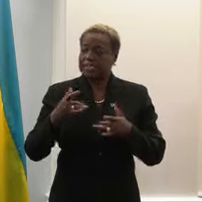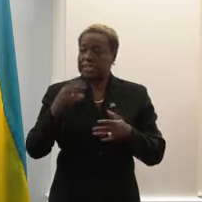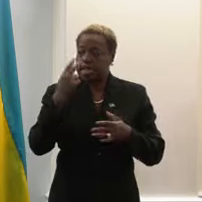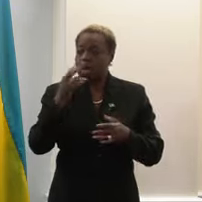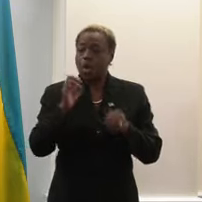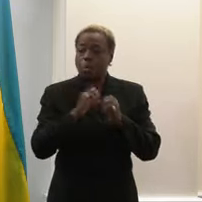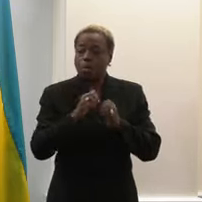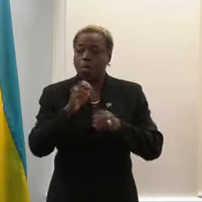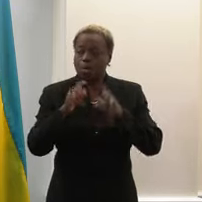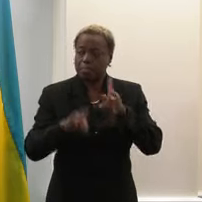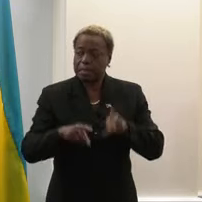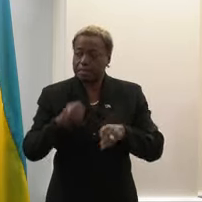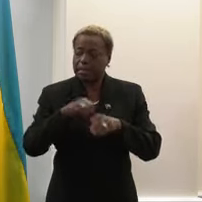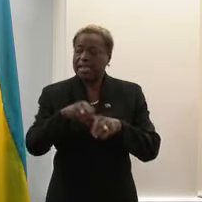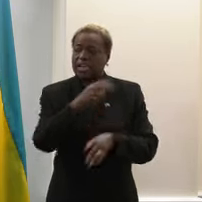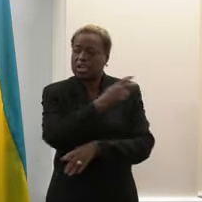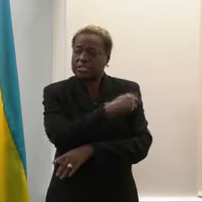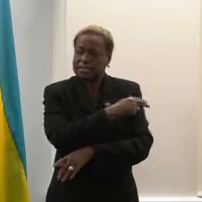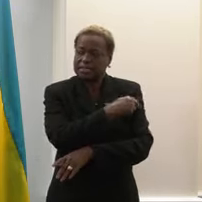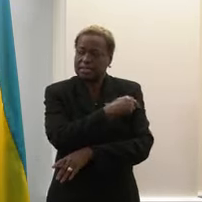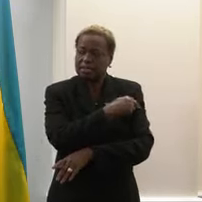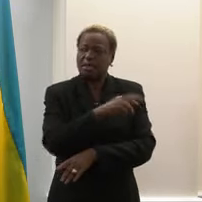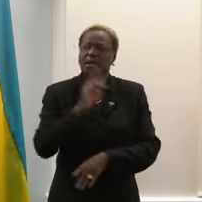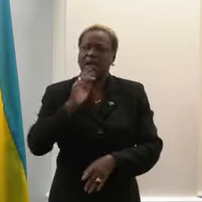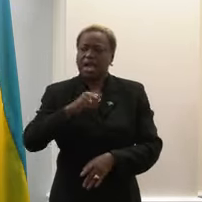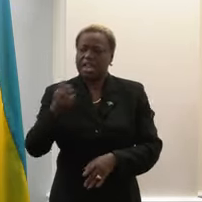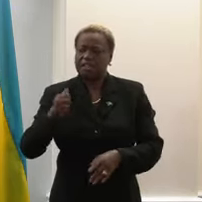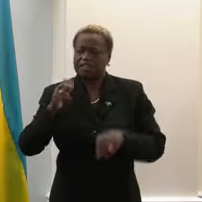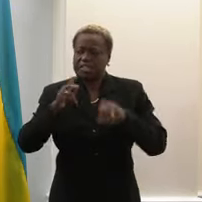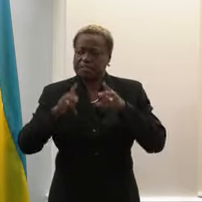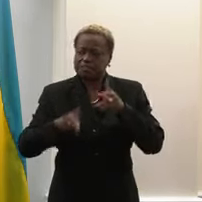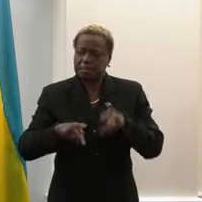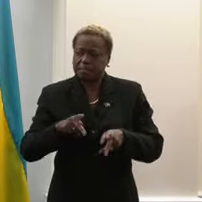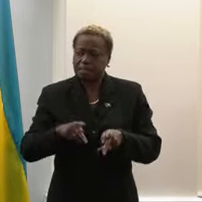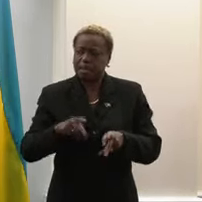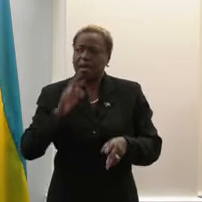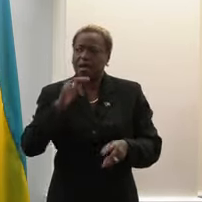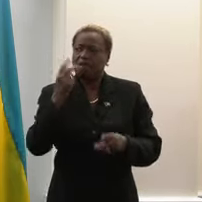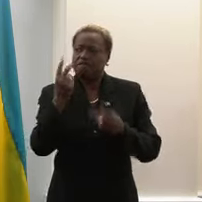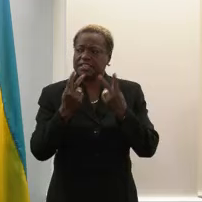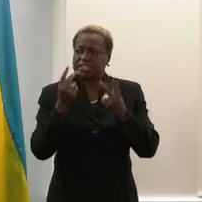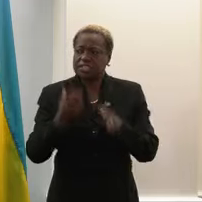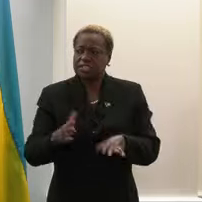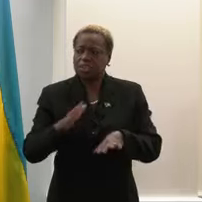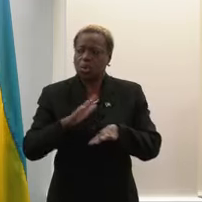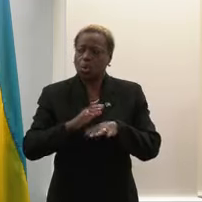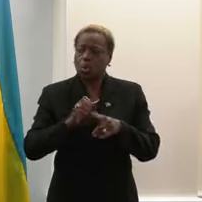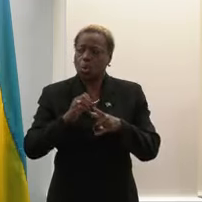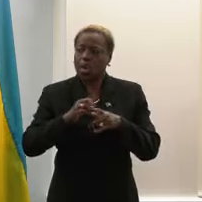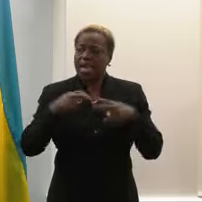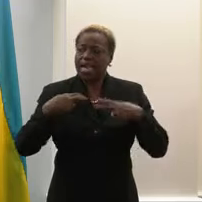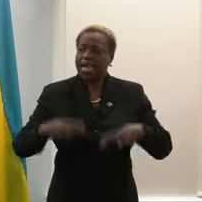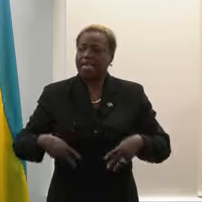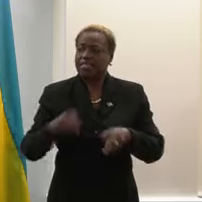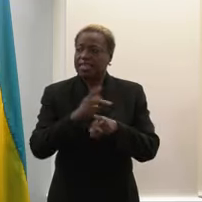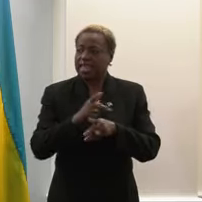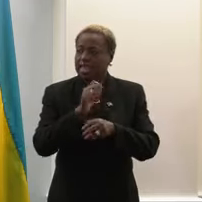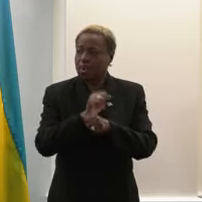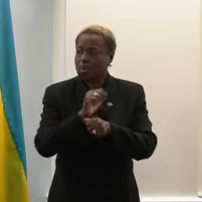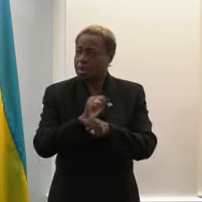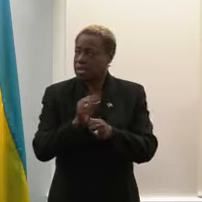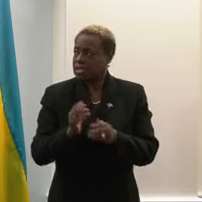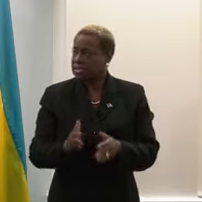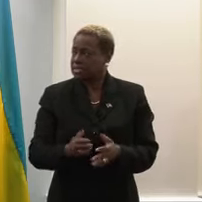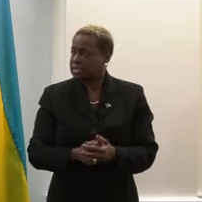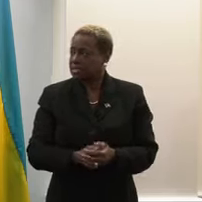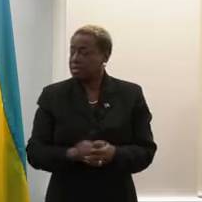hospitalized? And also, are any of these people who have tested positive either visitors or healthcare workers? Okay.